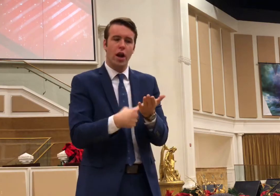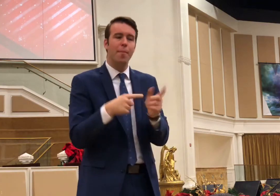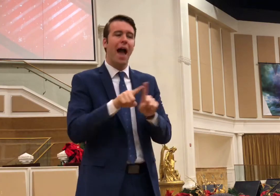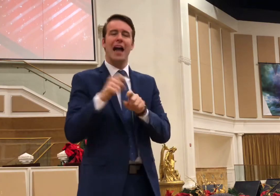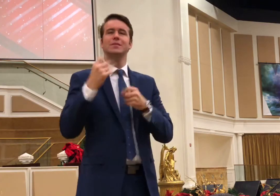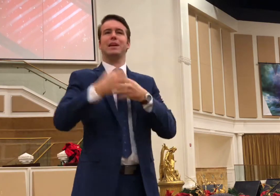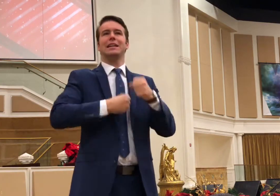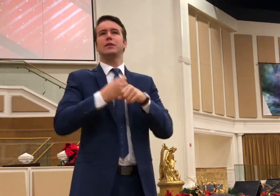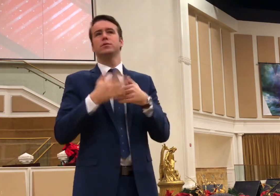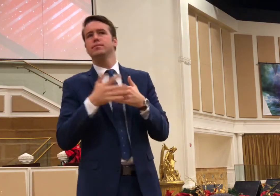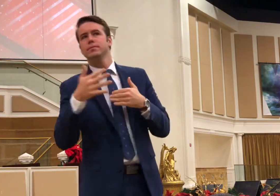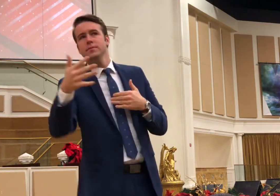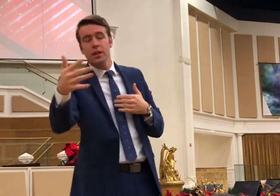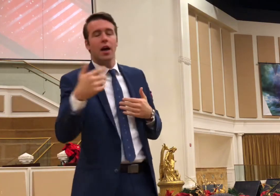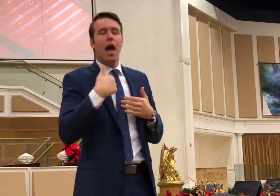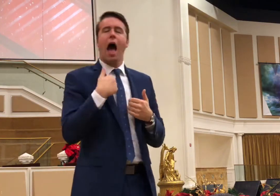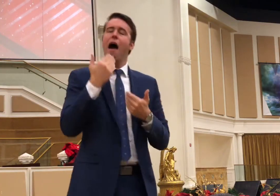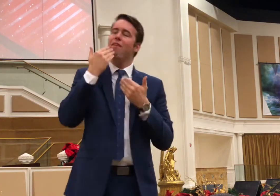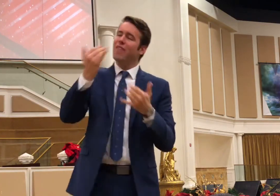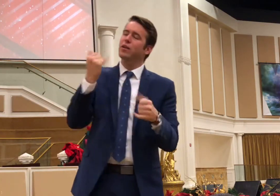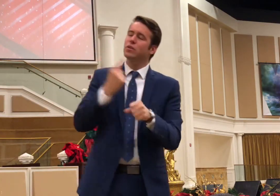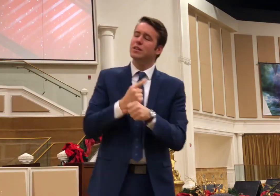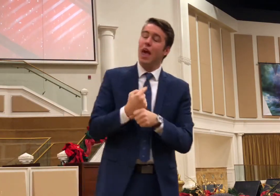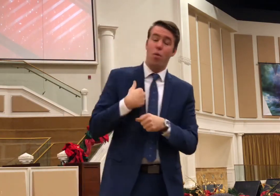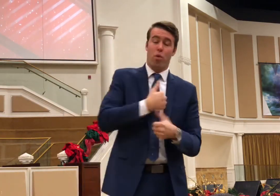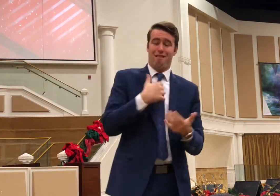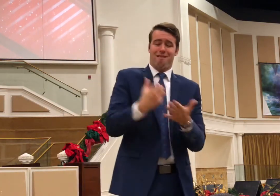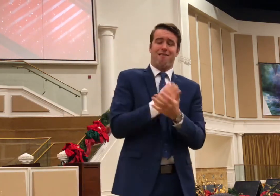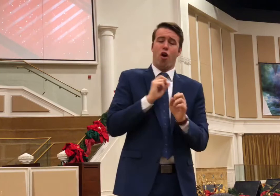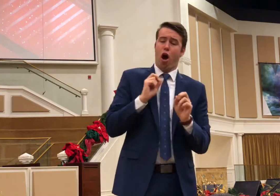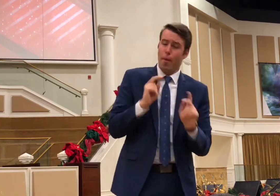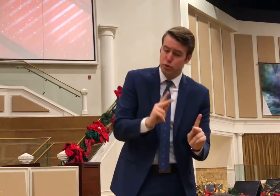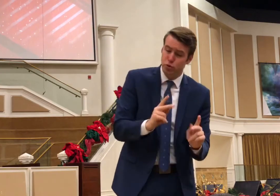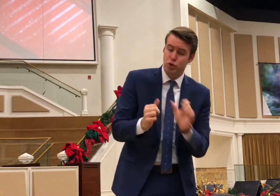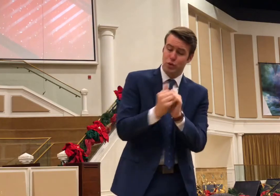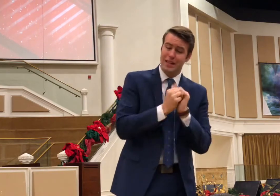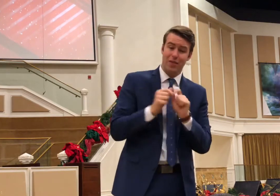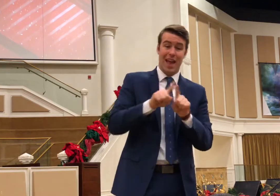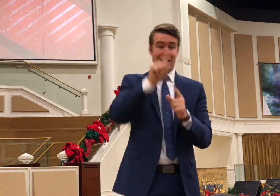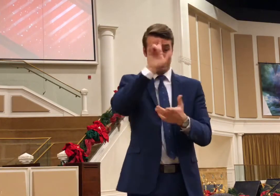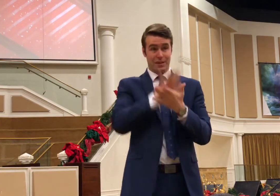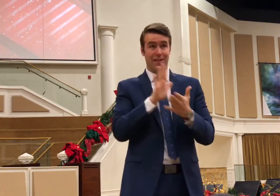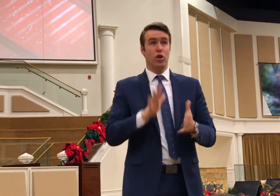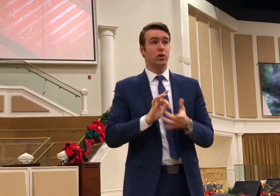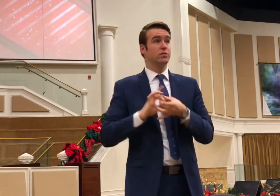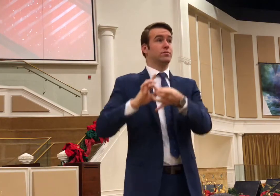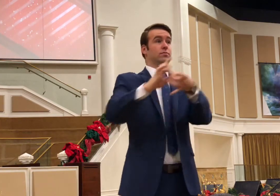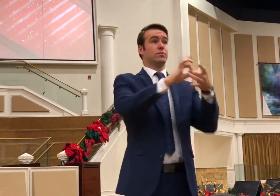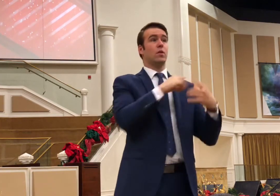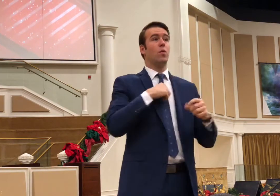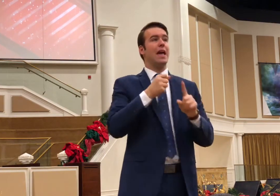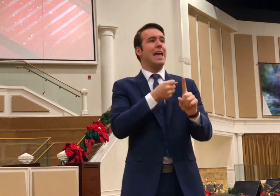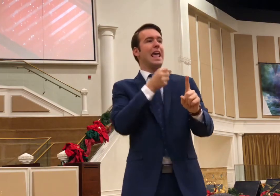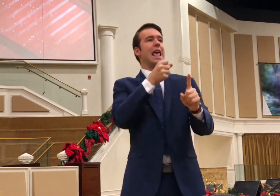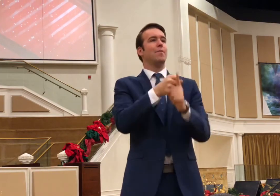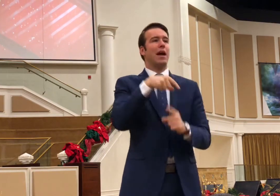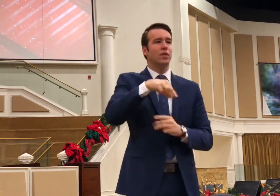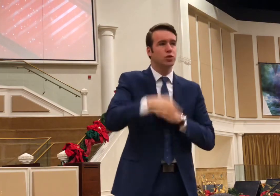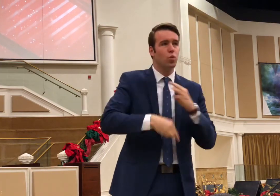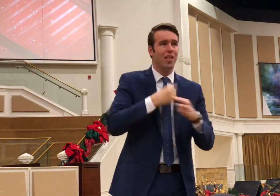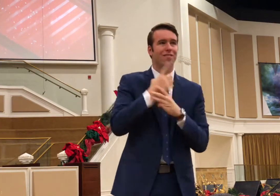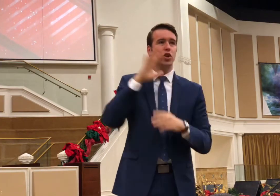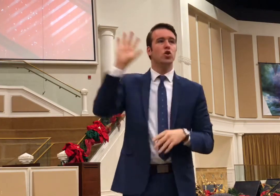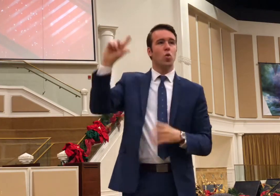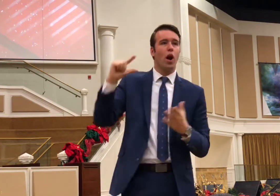go by. I thank you today that we have an opportunity together as believers to make an impact in this world for